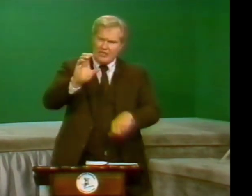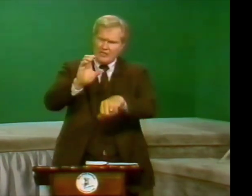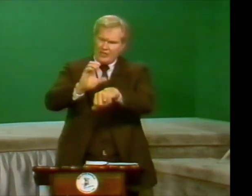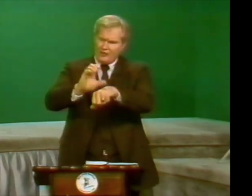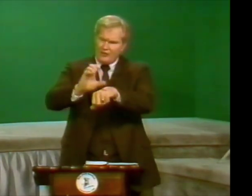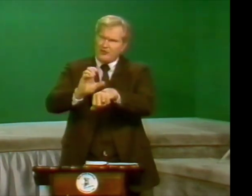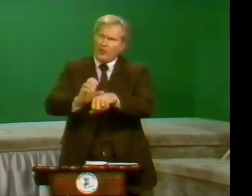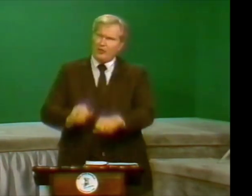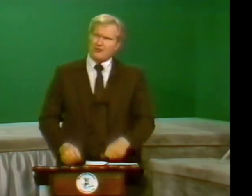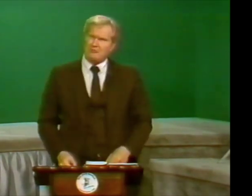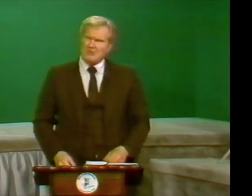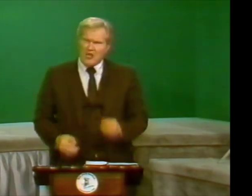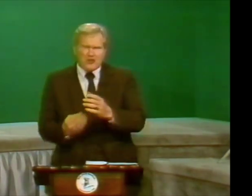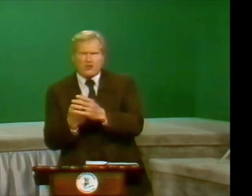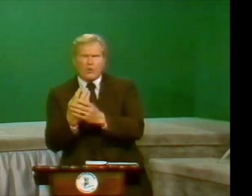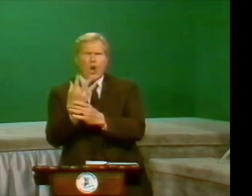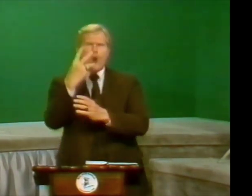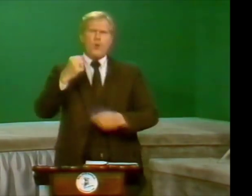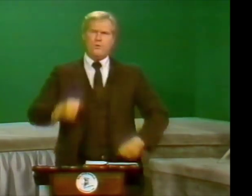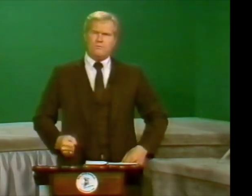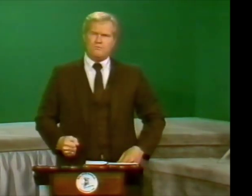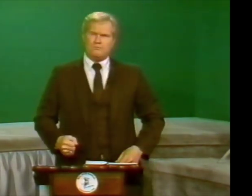need the church to grow,